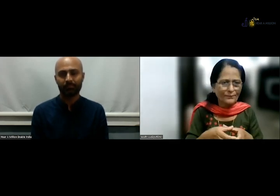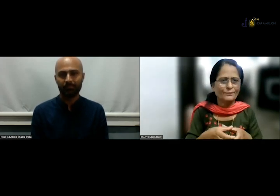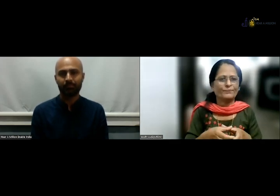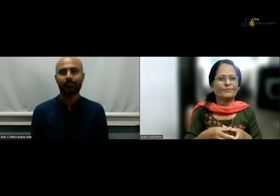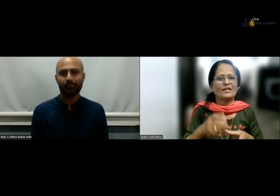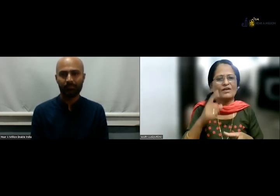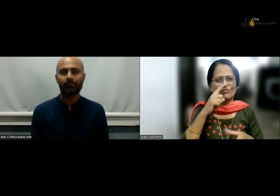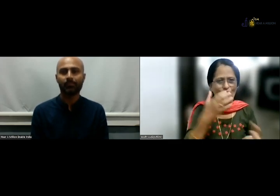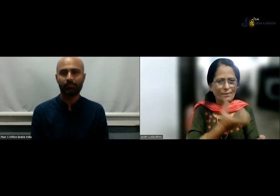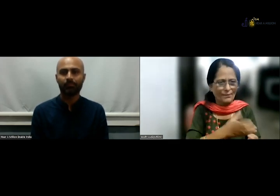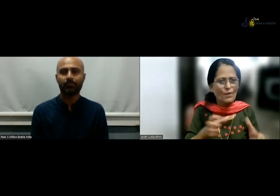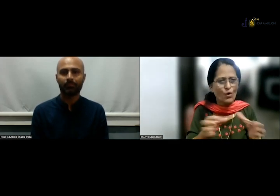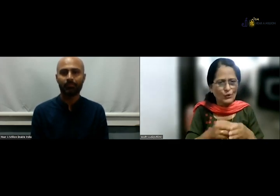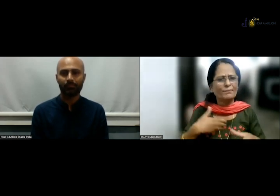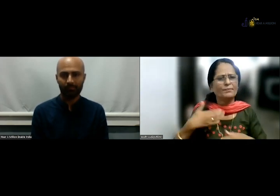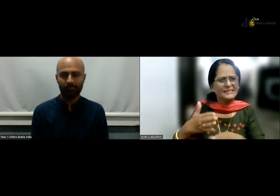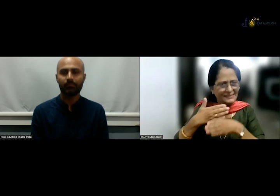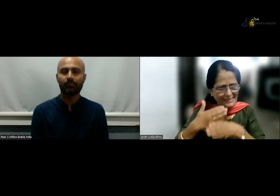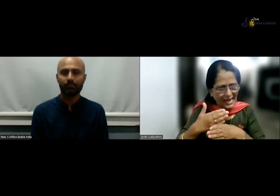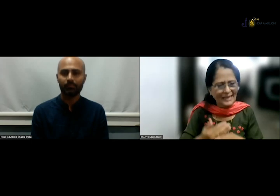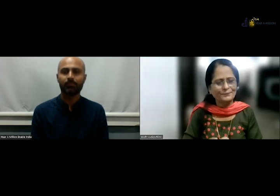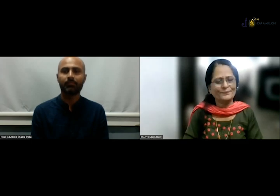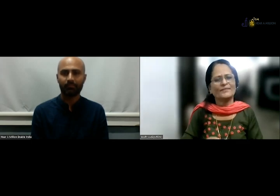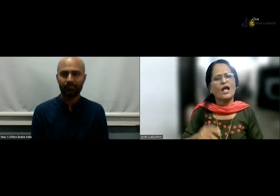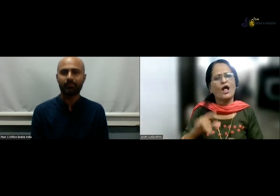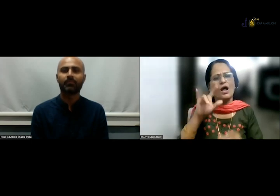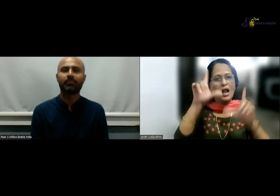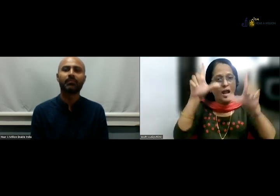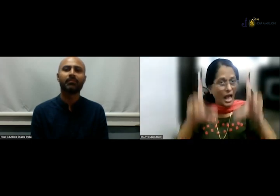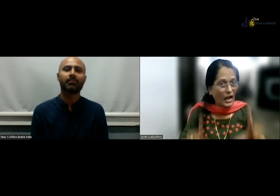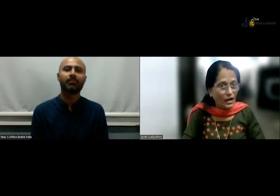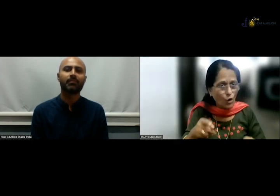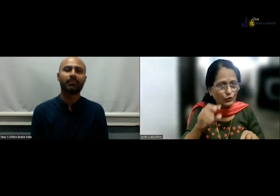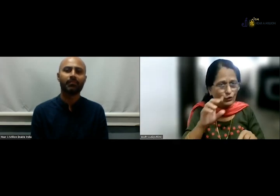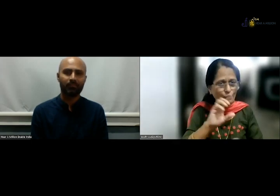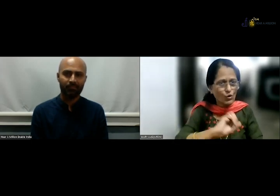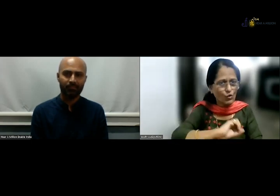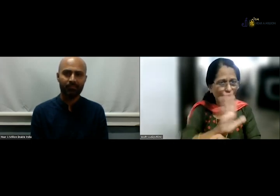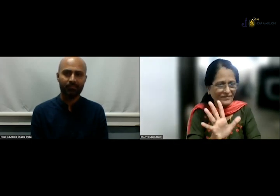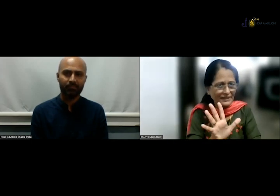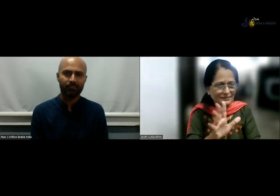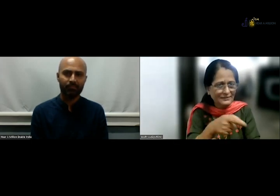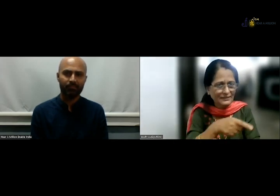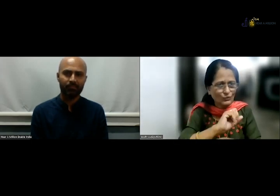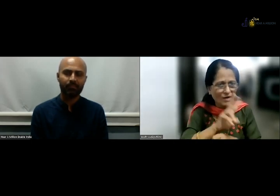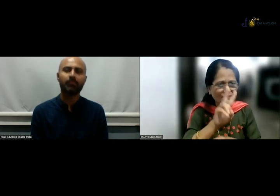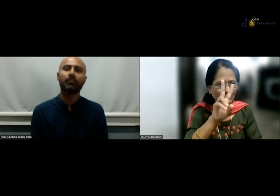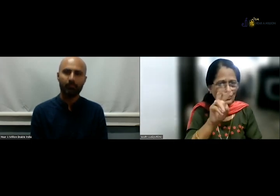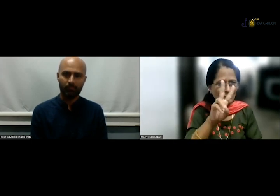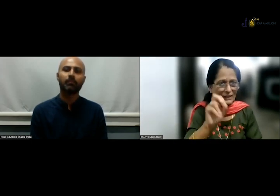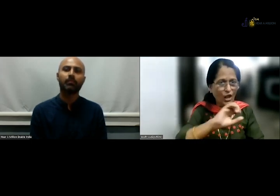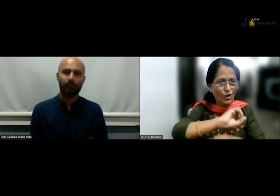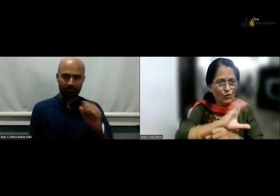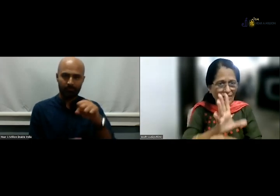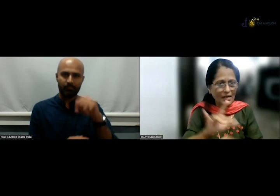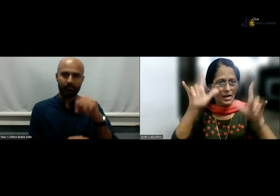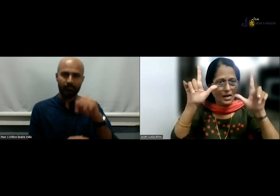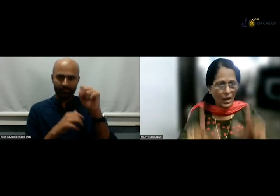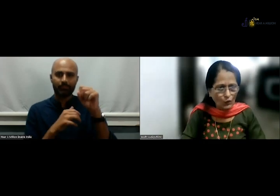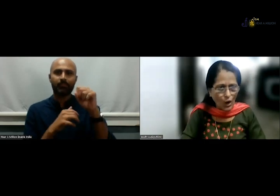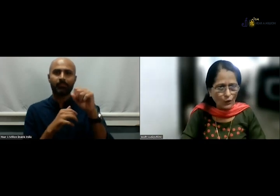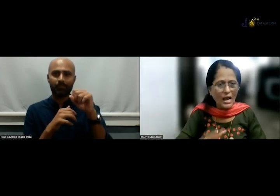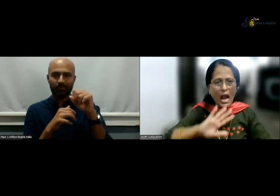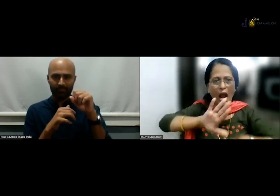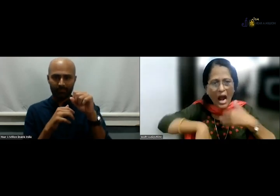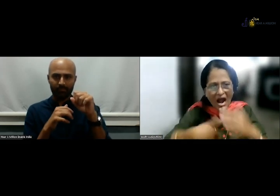On WhatsApp, we had a WhatsApp group, and we have a women empowerment group as well. So during the lockdown